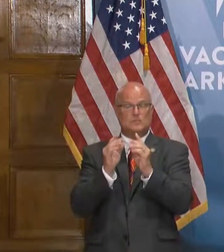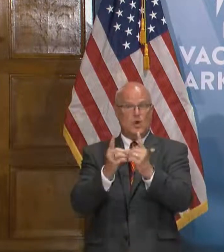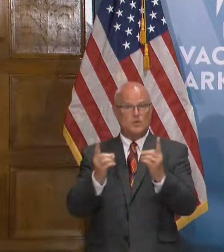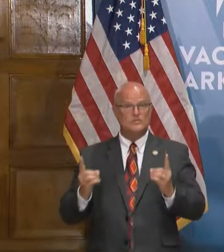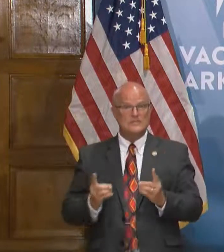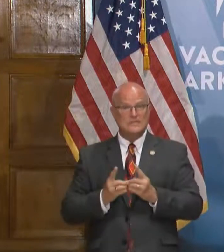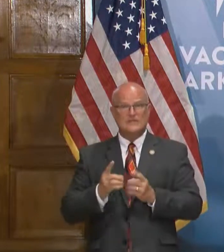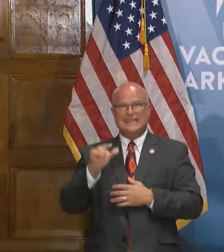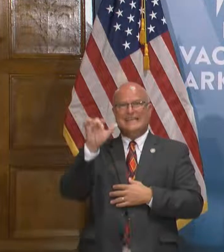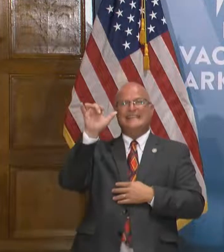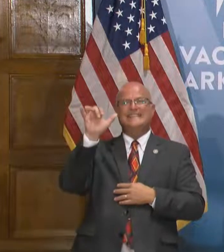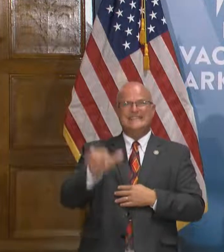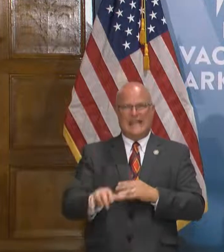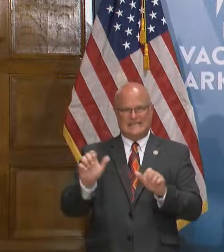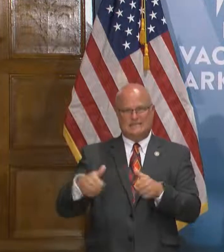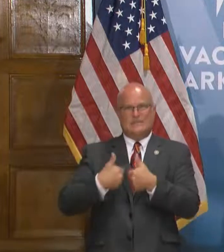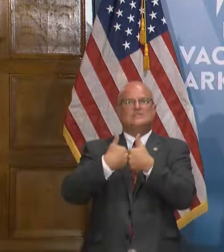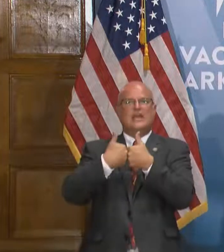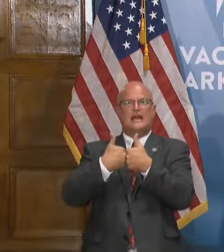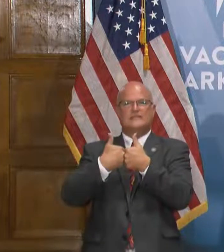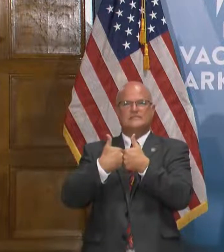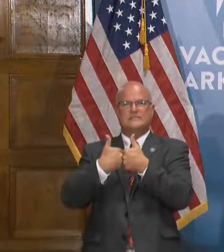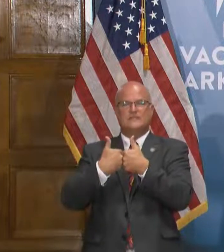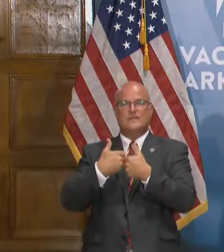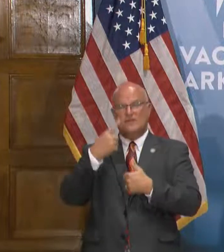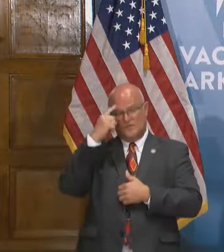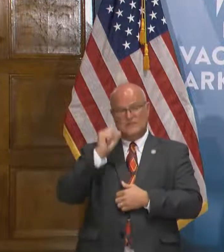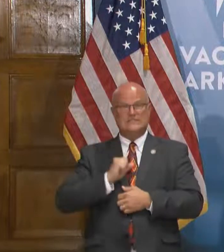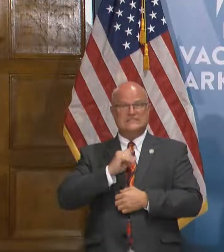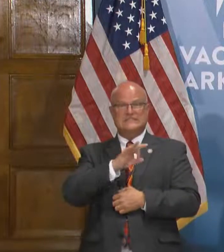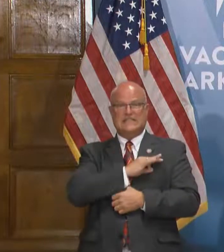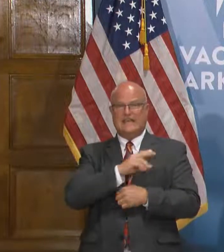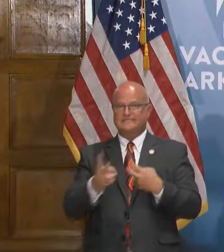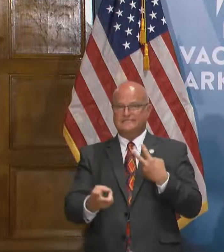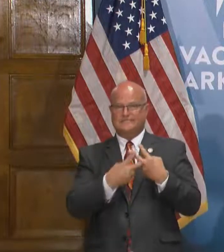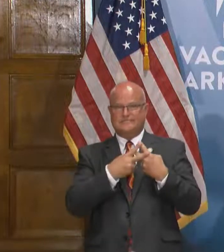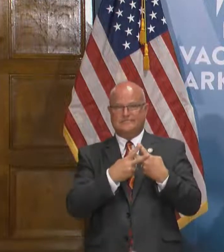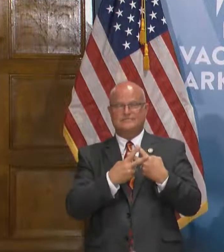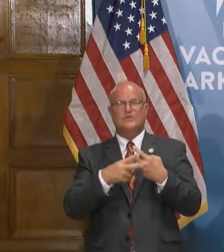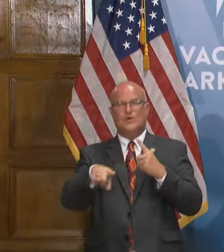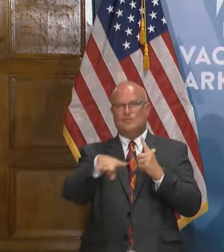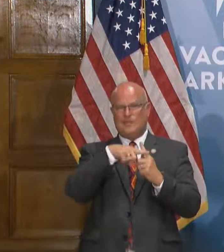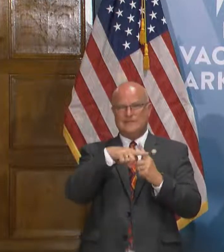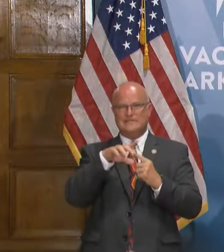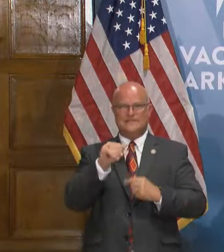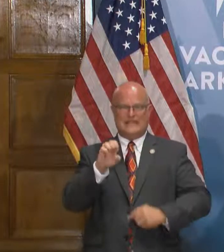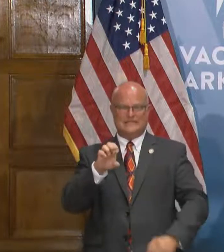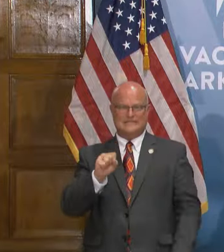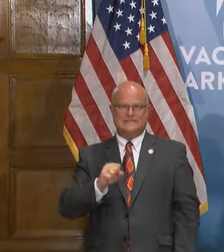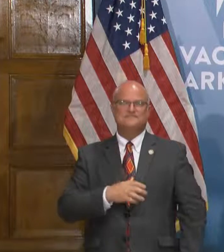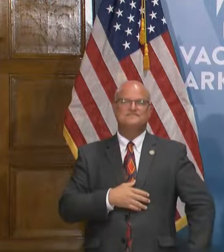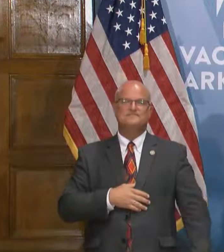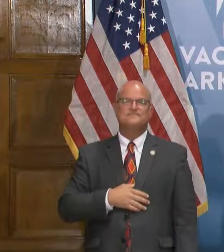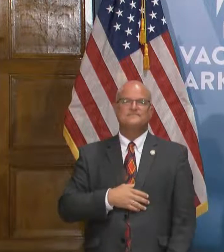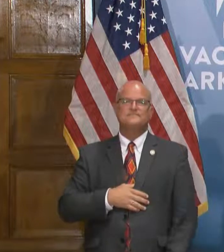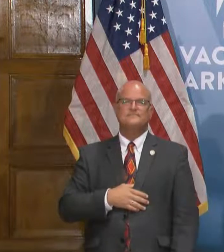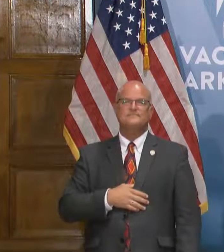districts, that has been the challenge, the unavailability of staff due to positive cases or due to quarantines.